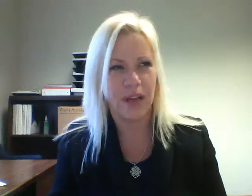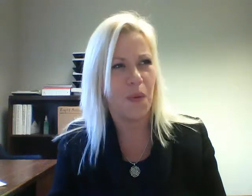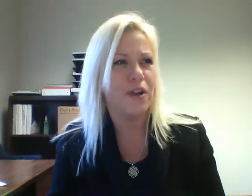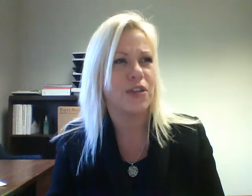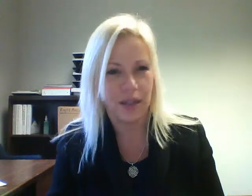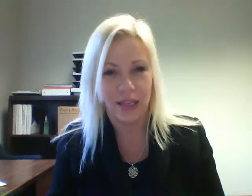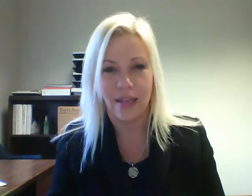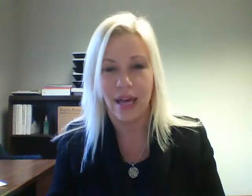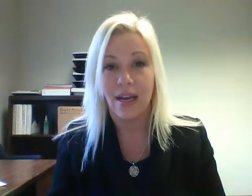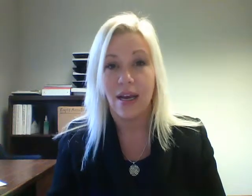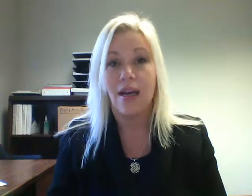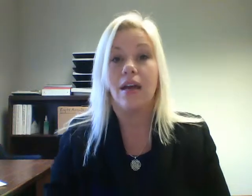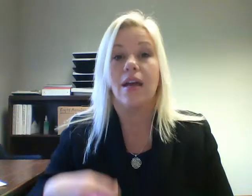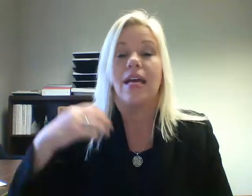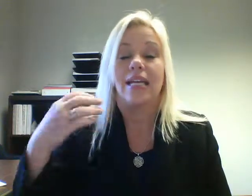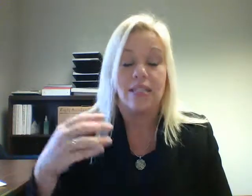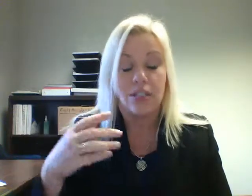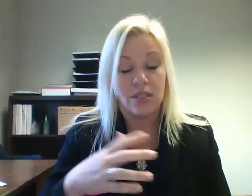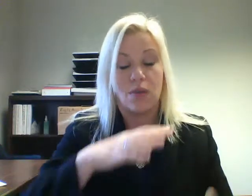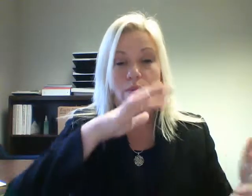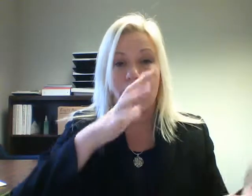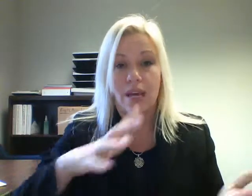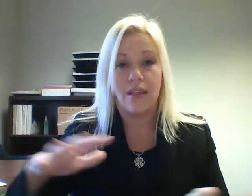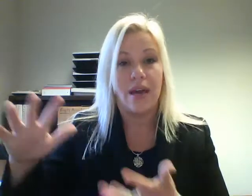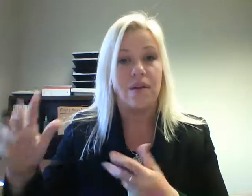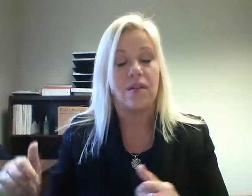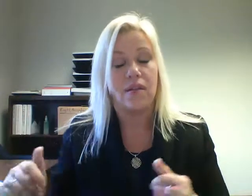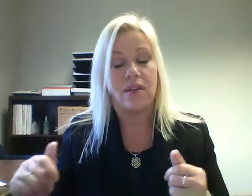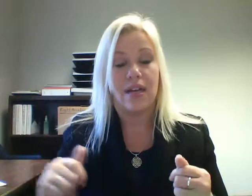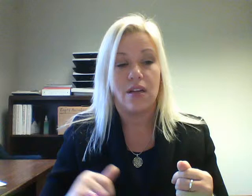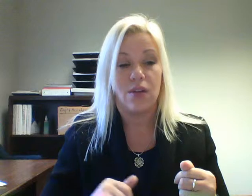like, why are you talking like that? It's just the way that you